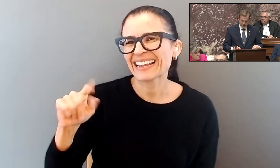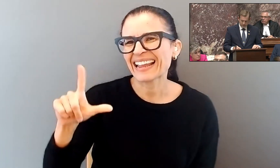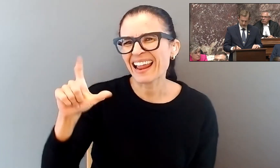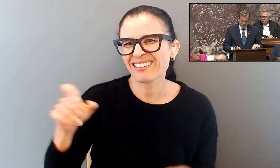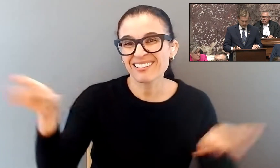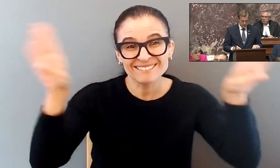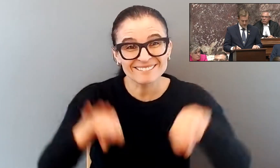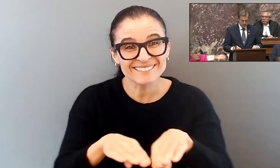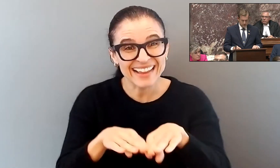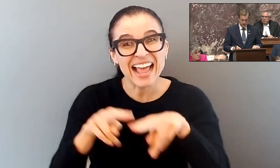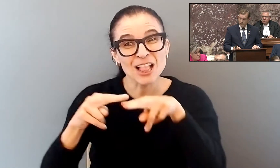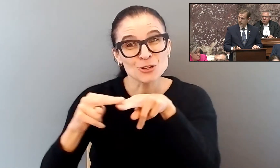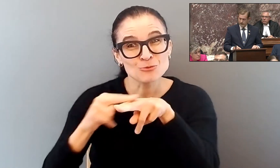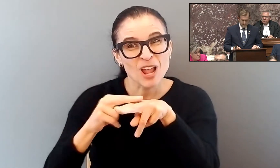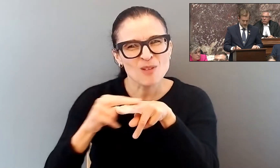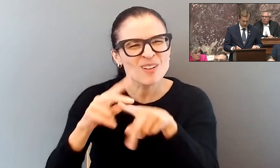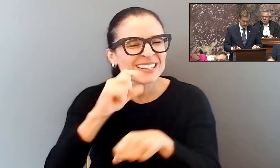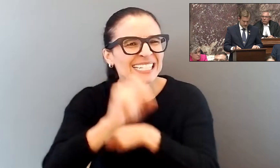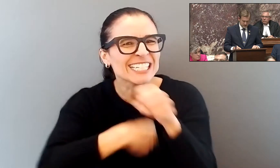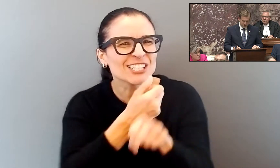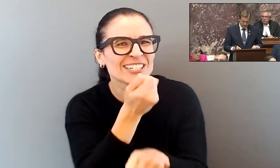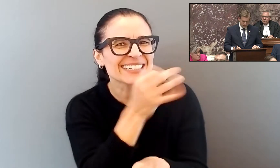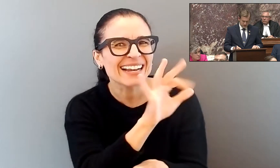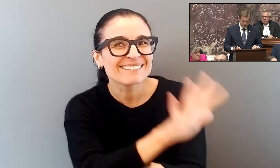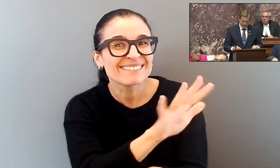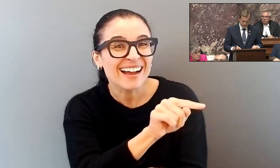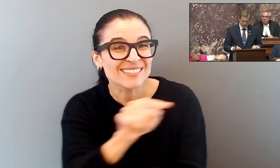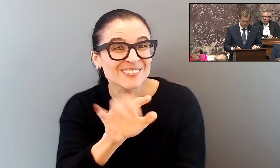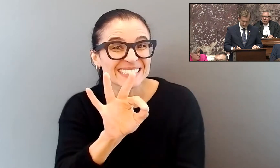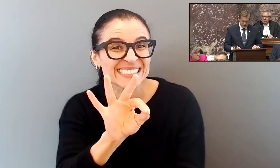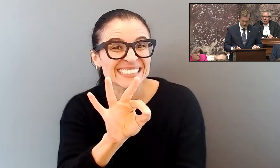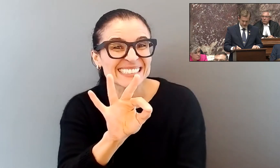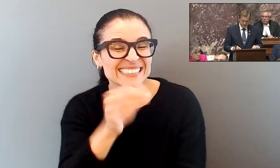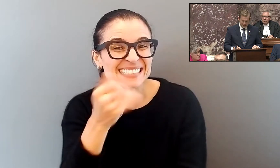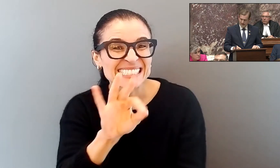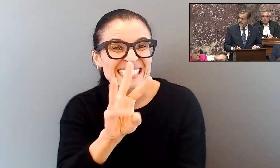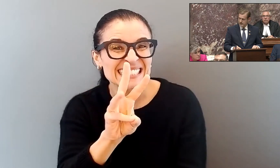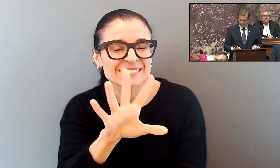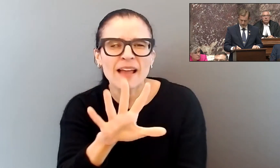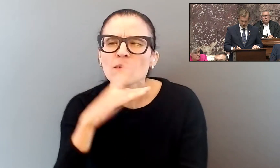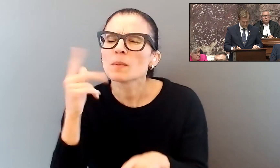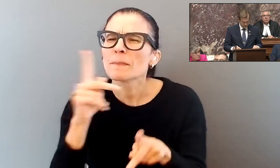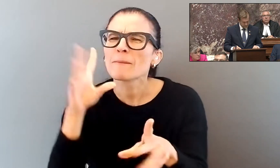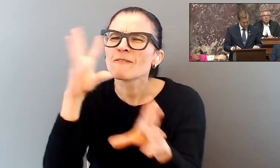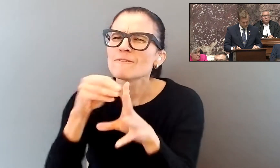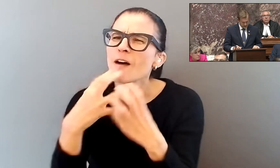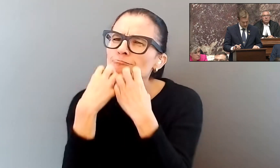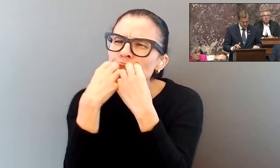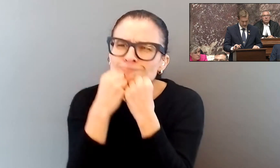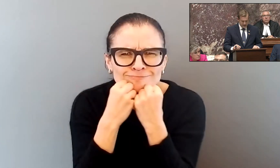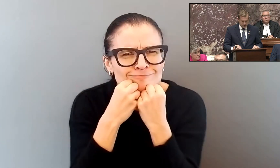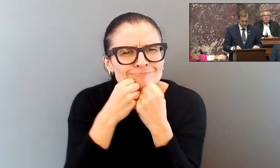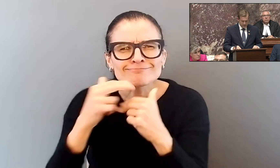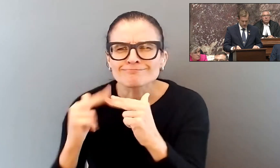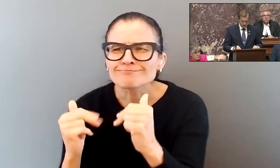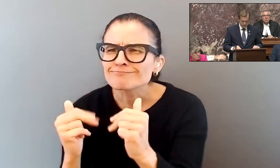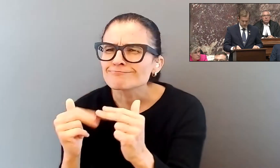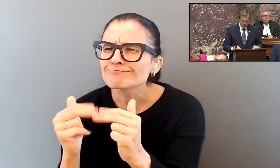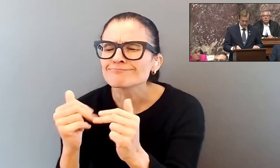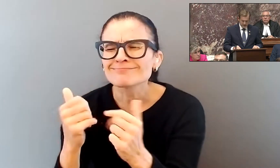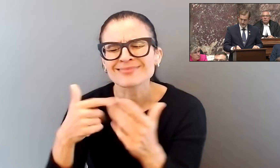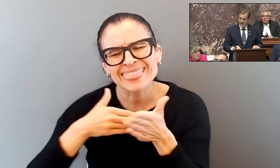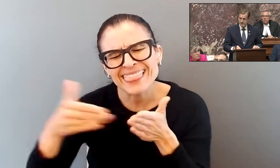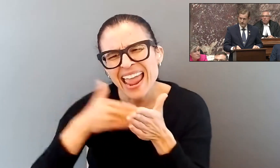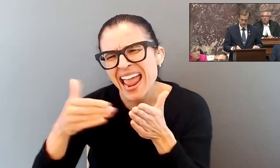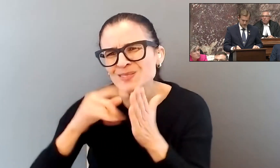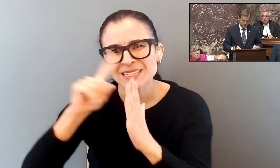Railway Company members who devoted thousands of hours to capturing Peachland's past in miniature. Today, the museum welcomes